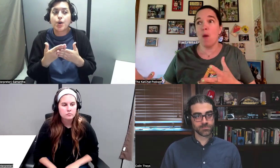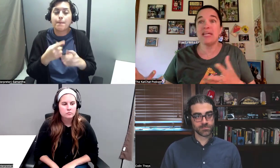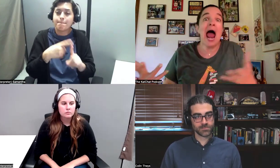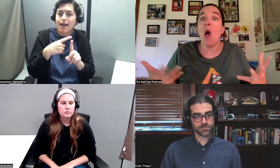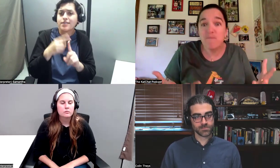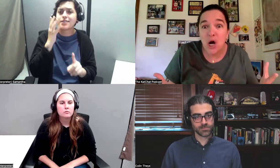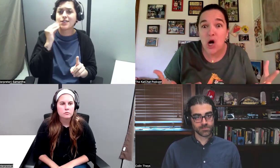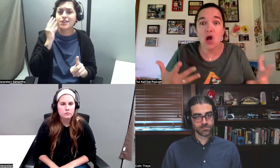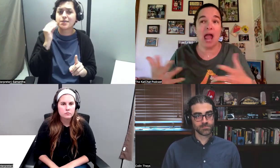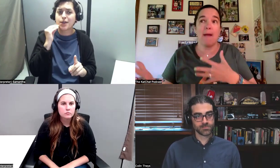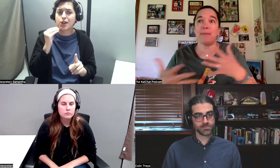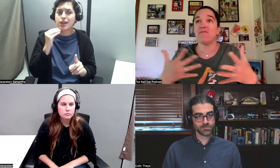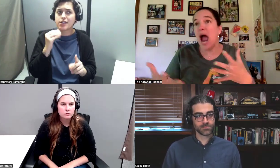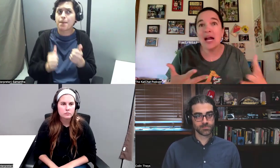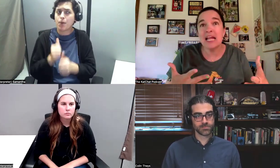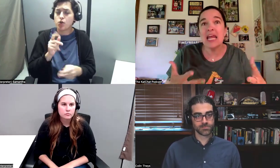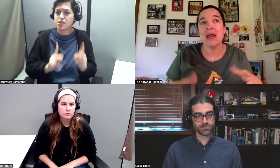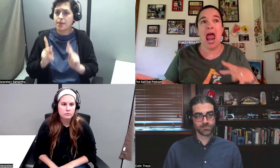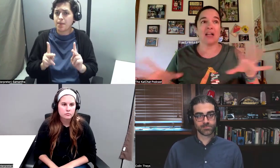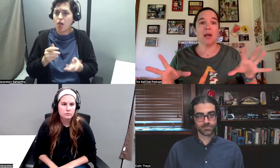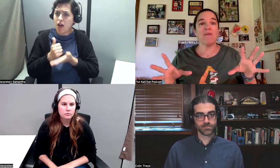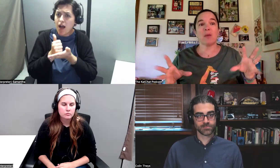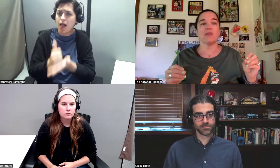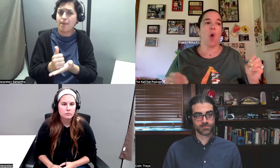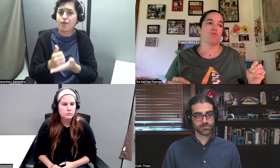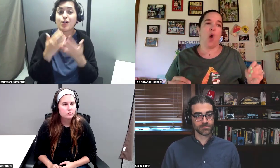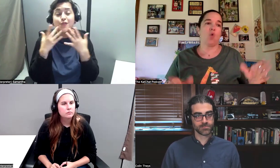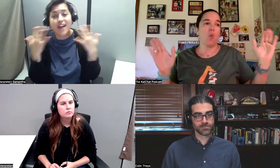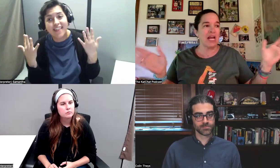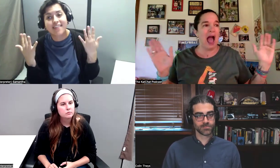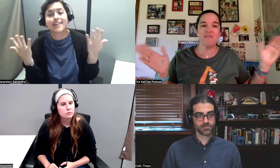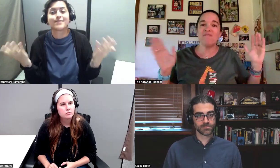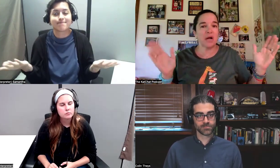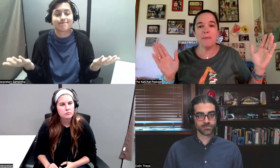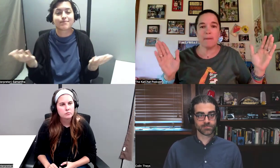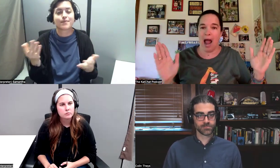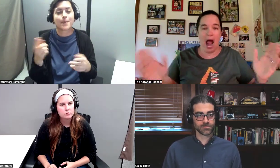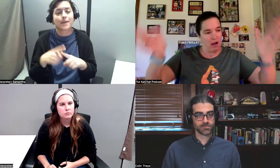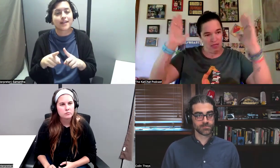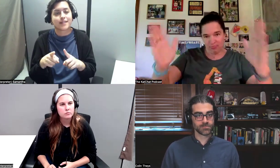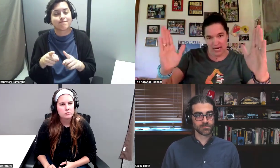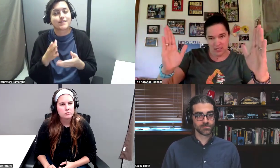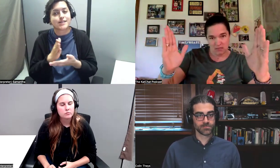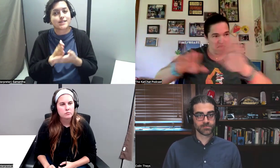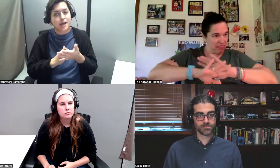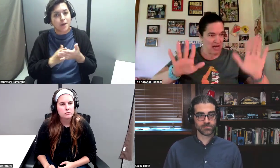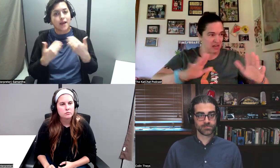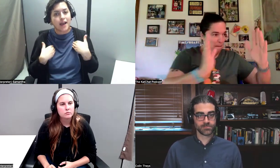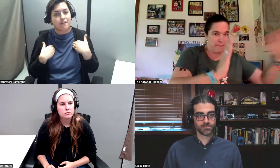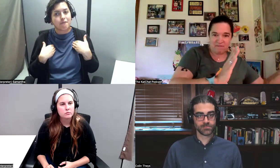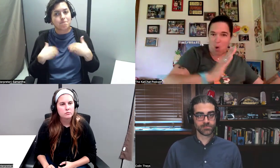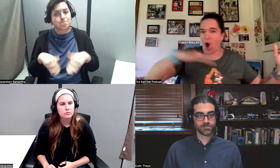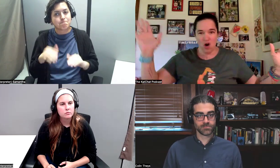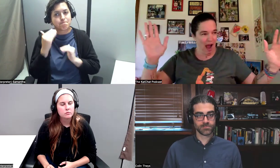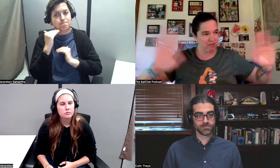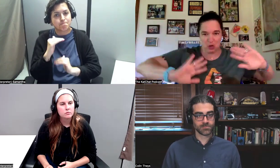of them will be helpful and be friendly. And some of them, no, we can have a Burmese block. That's